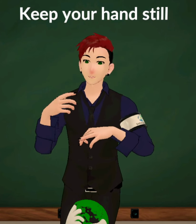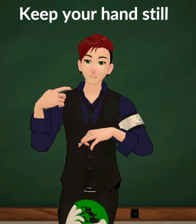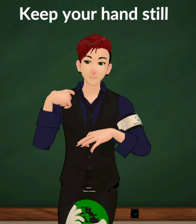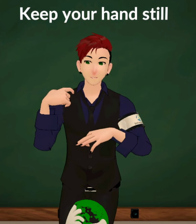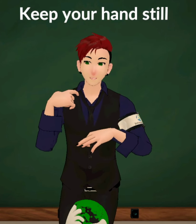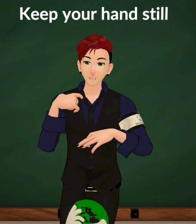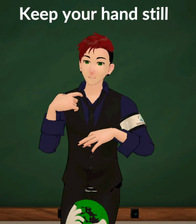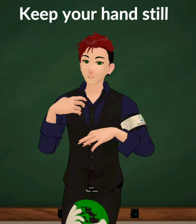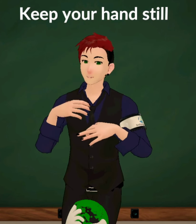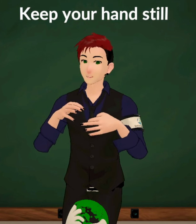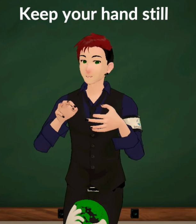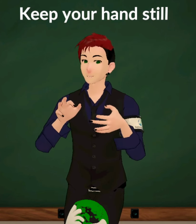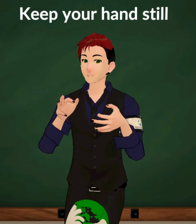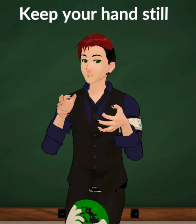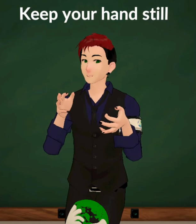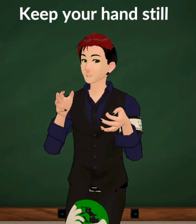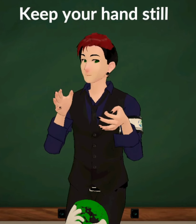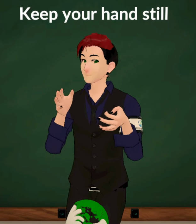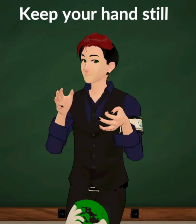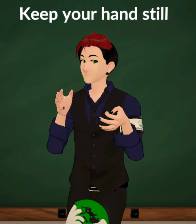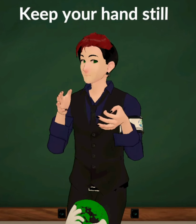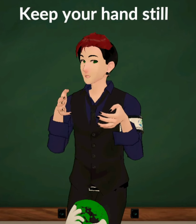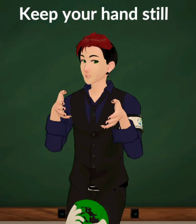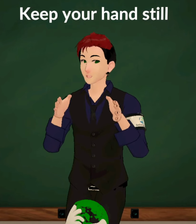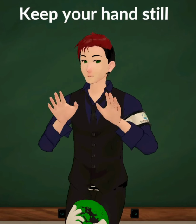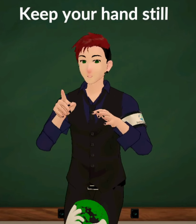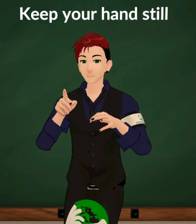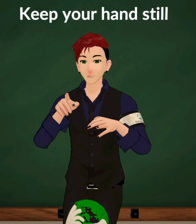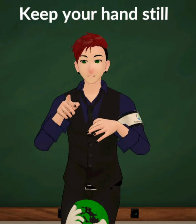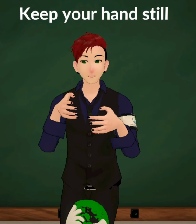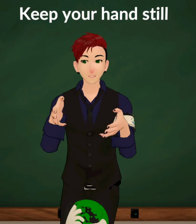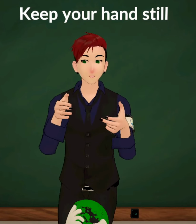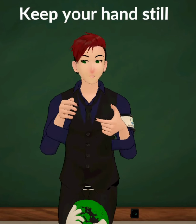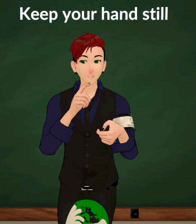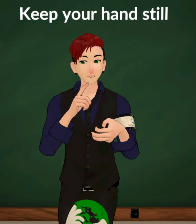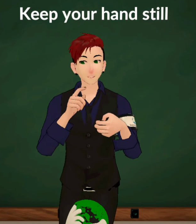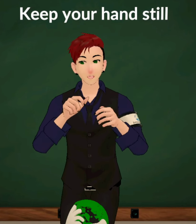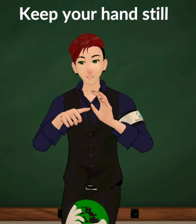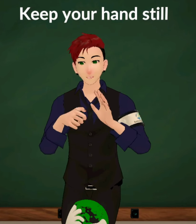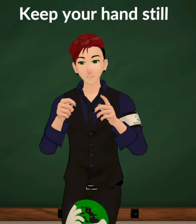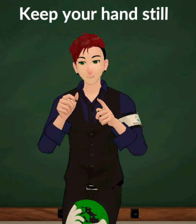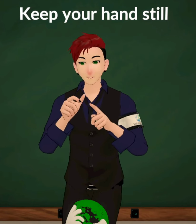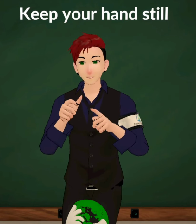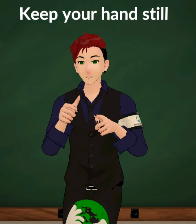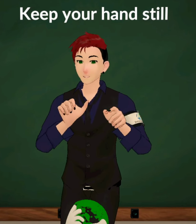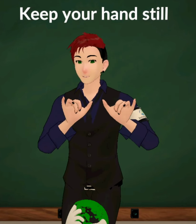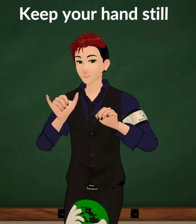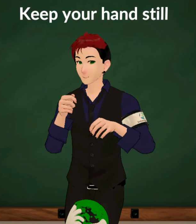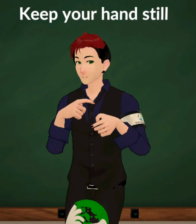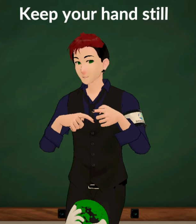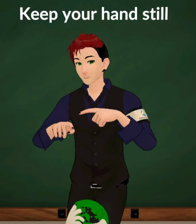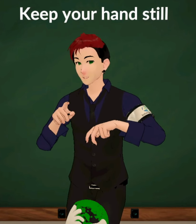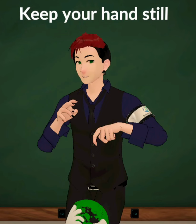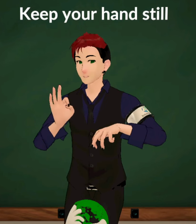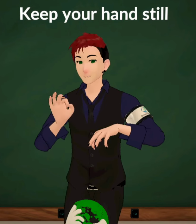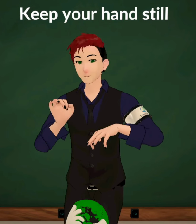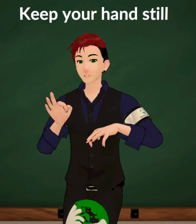There's different accents. There's different ways that you want to talk and emphasize words. It's the same thing with sign. If